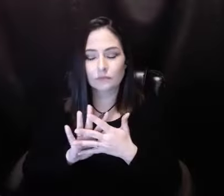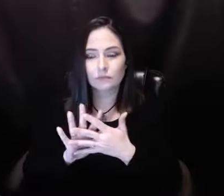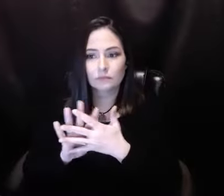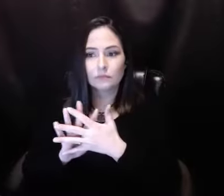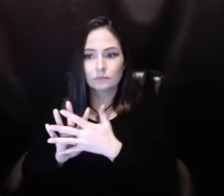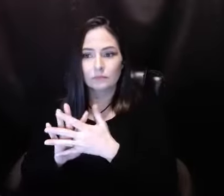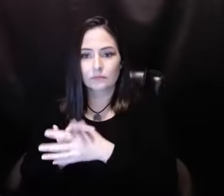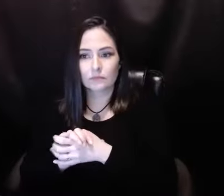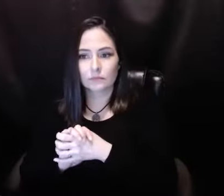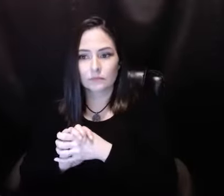be difficult about